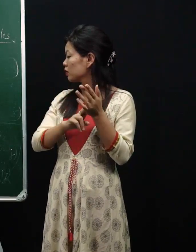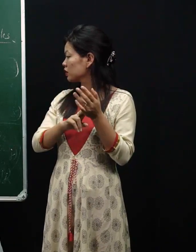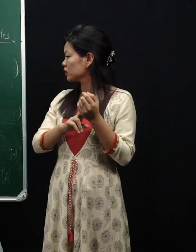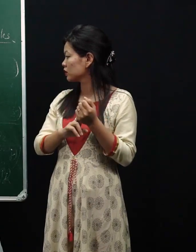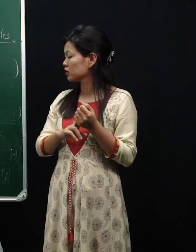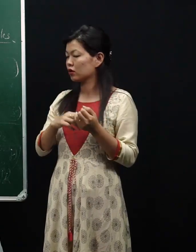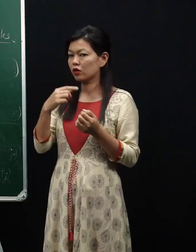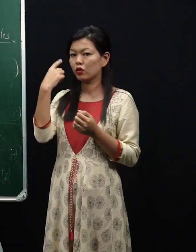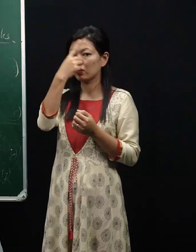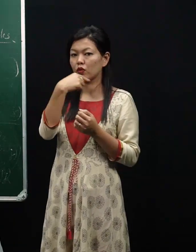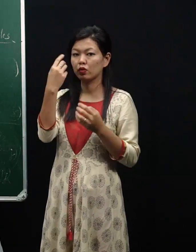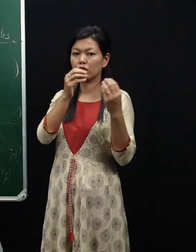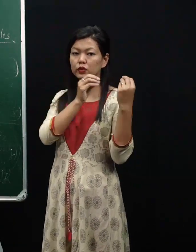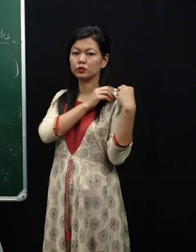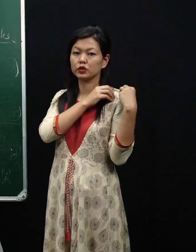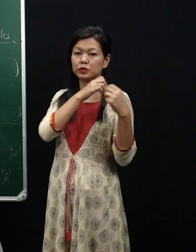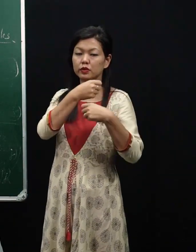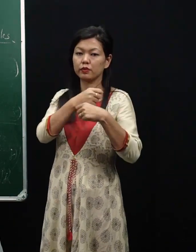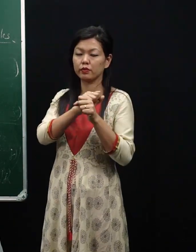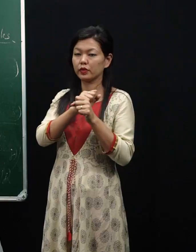Joseph L.